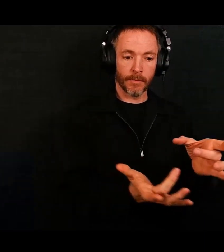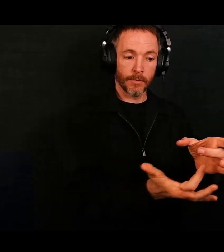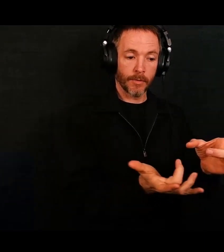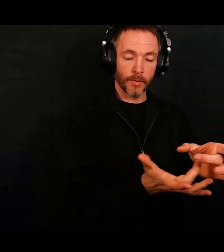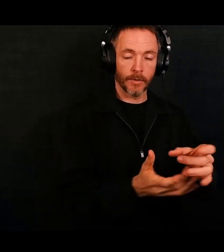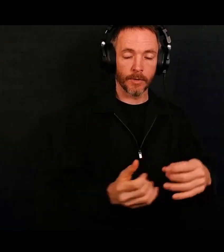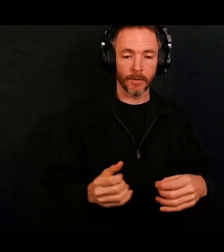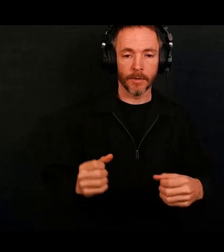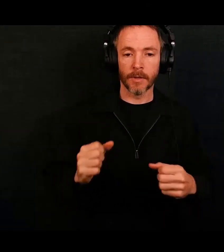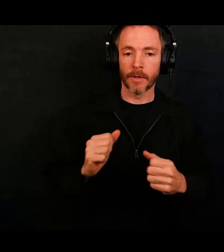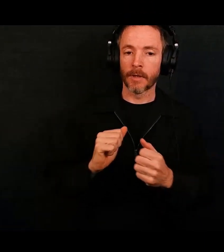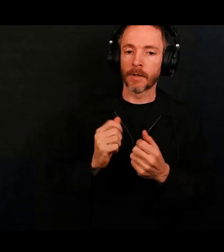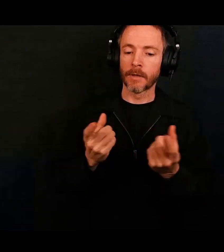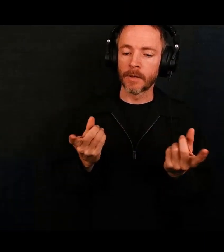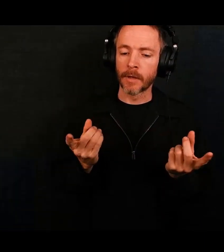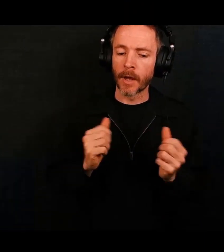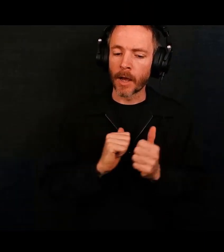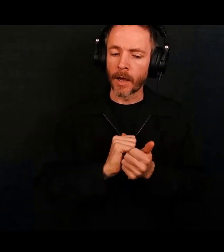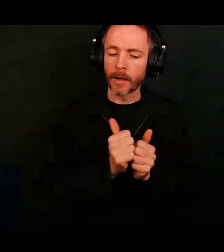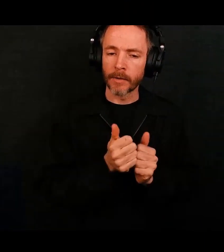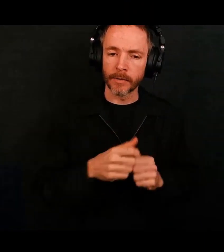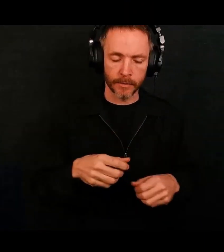punched that